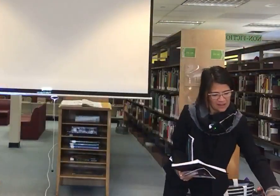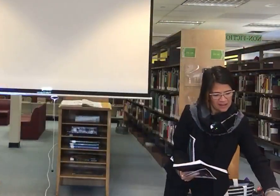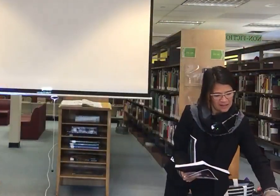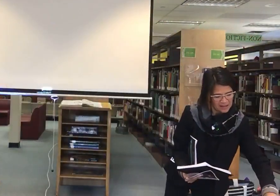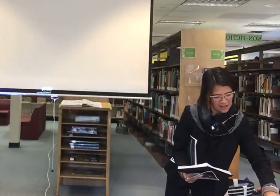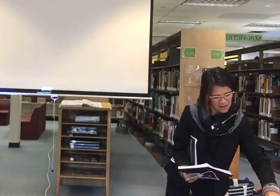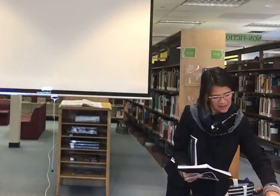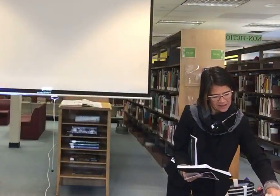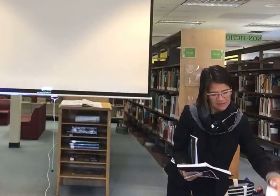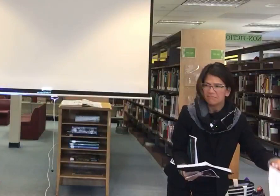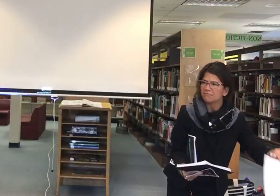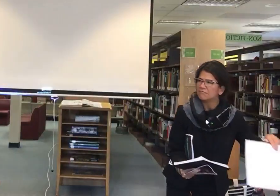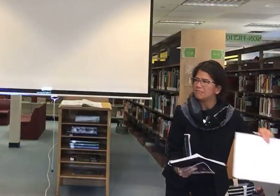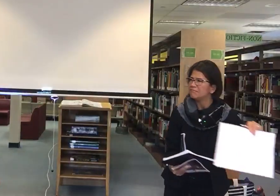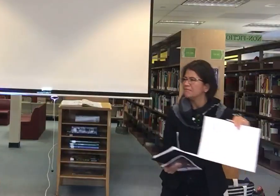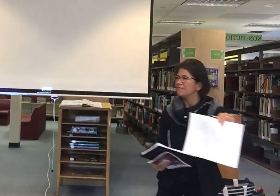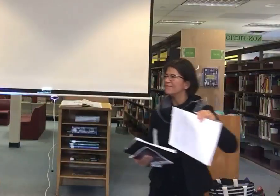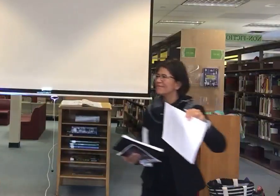Only this, all right.